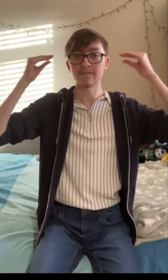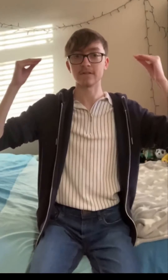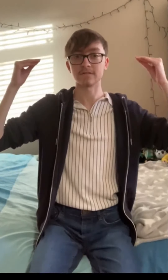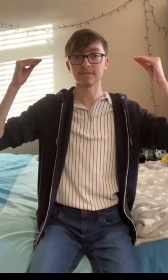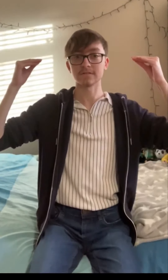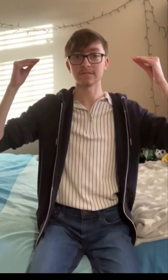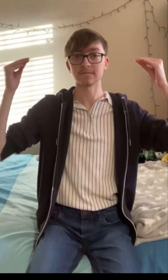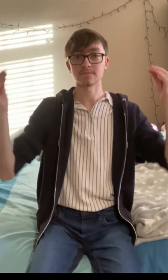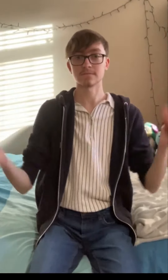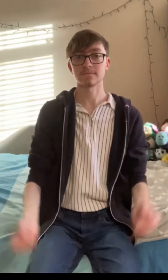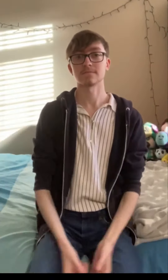Netherlands.